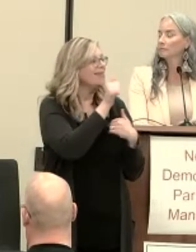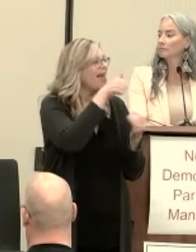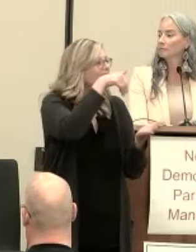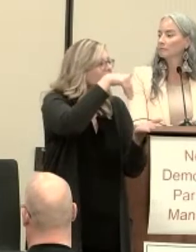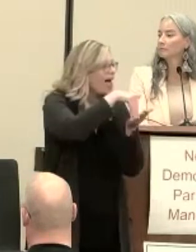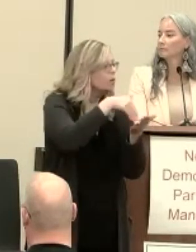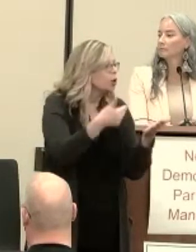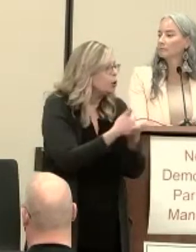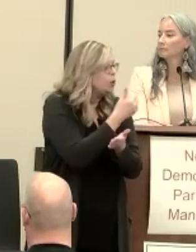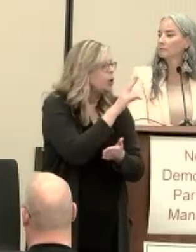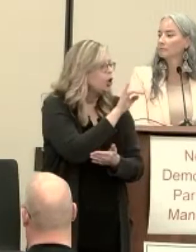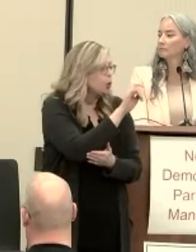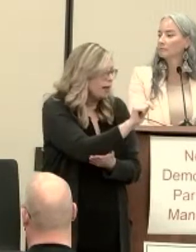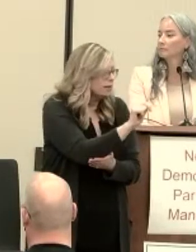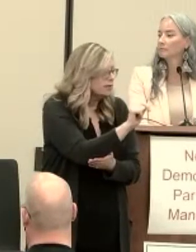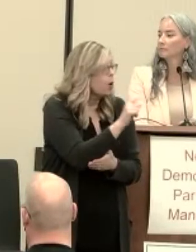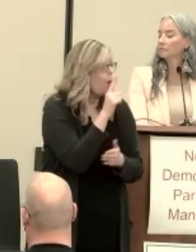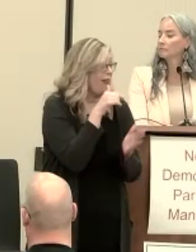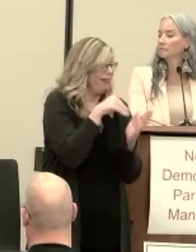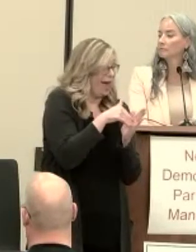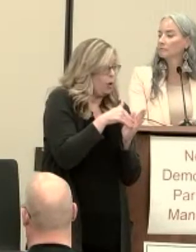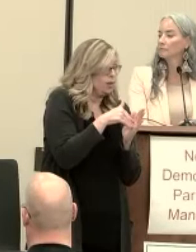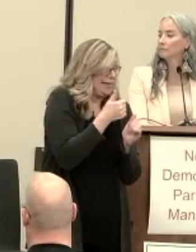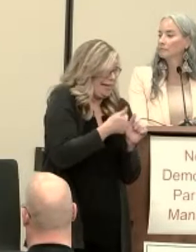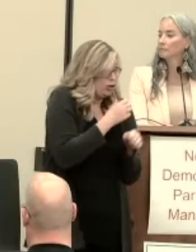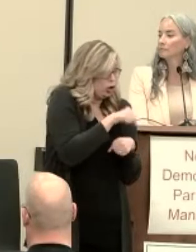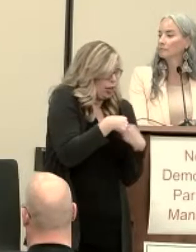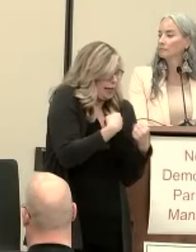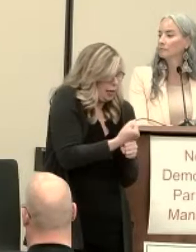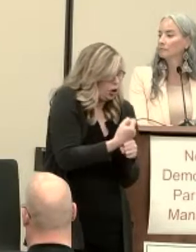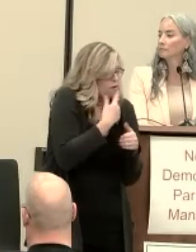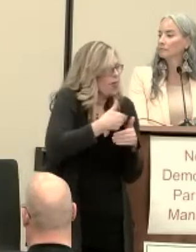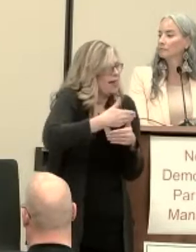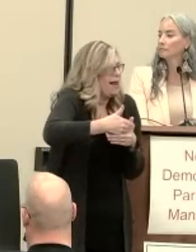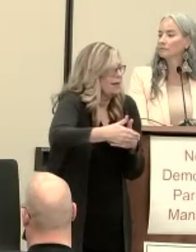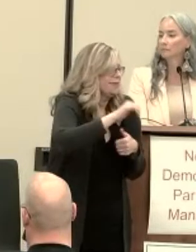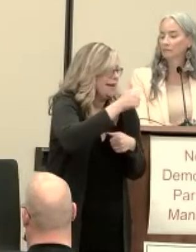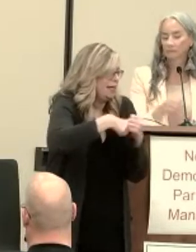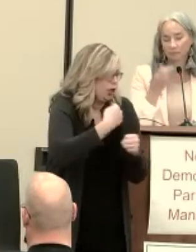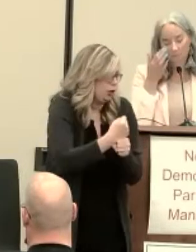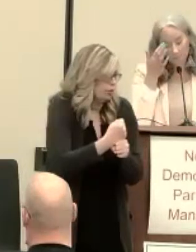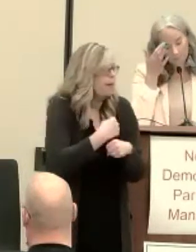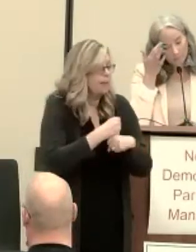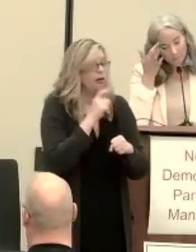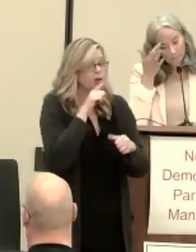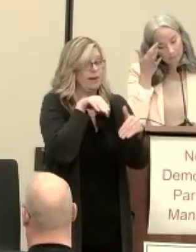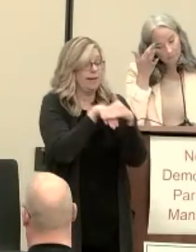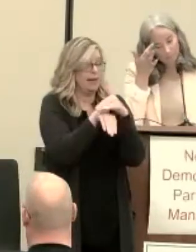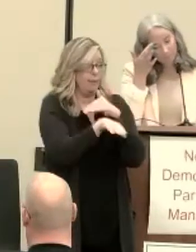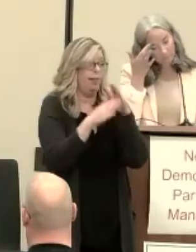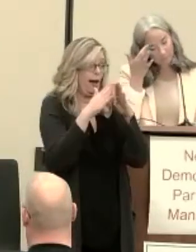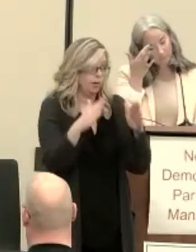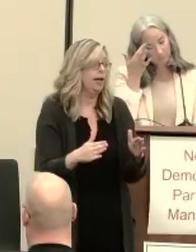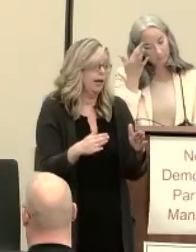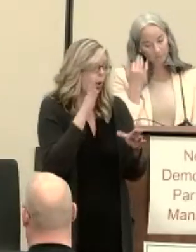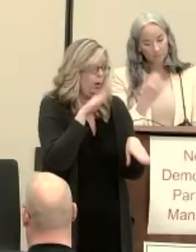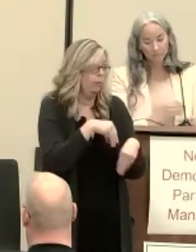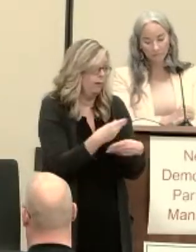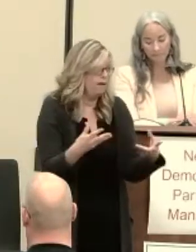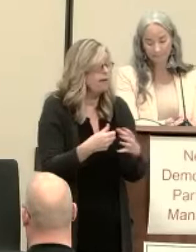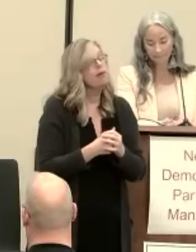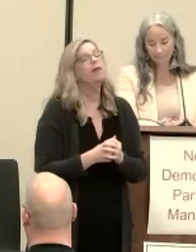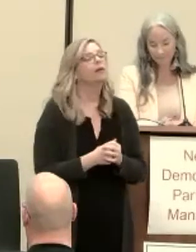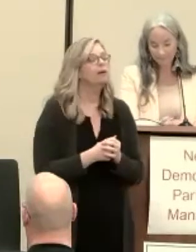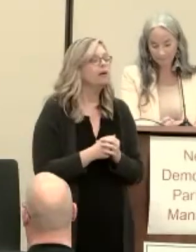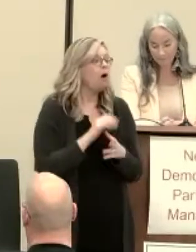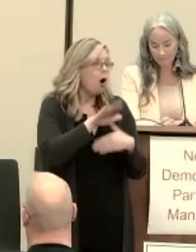housing, 1,000 units a year for the next 10 years, and to make sure that that is accessible as well. So it would actually, it